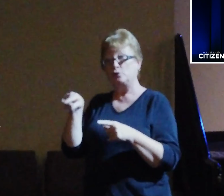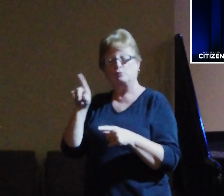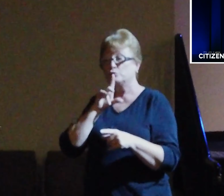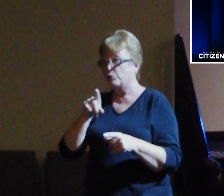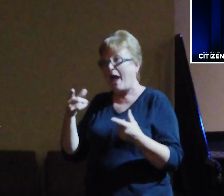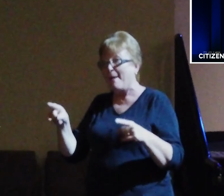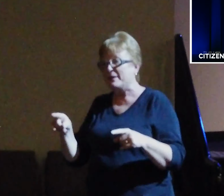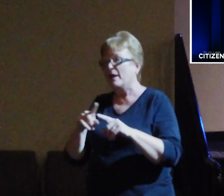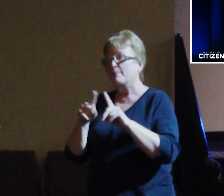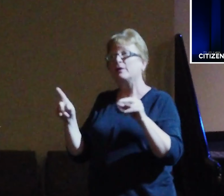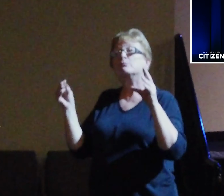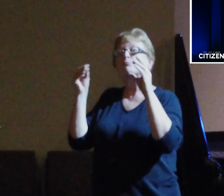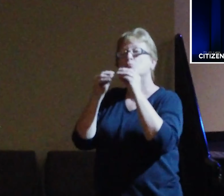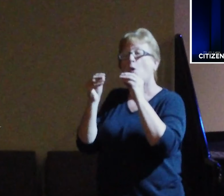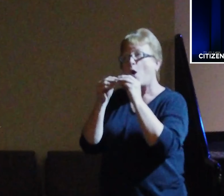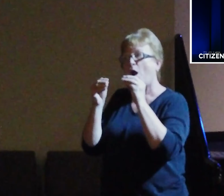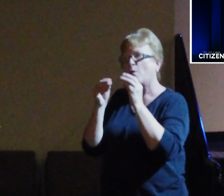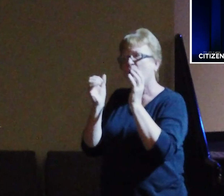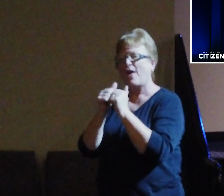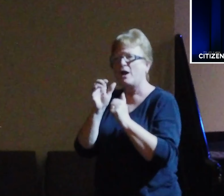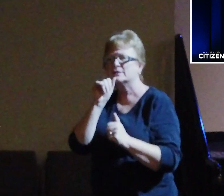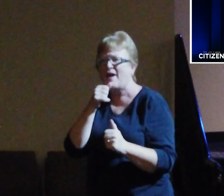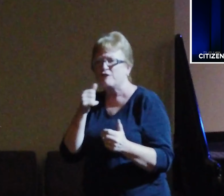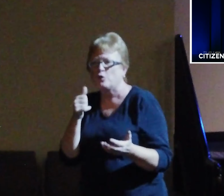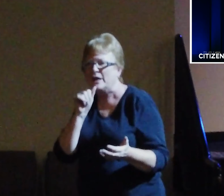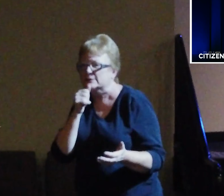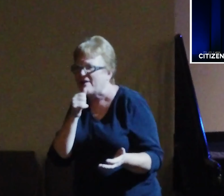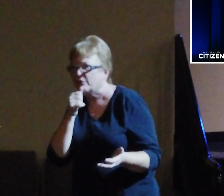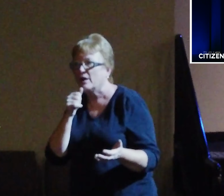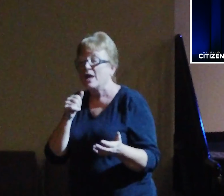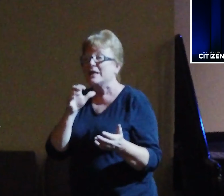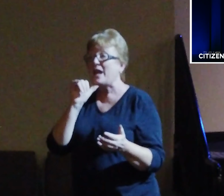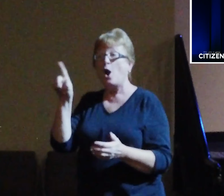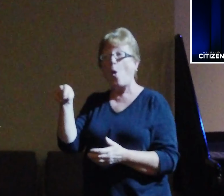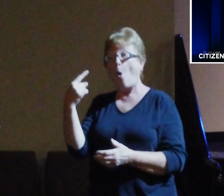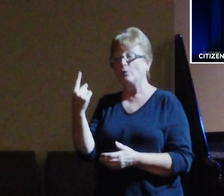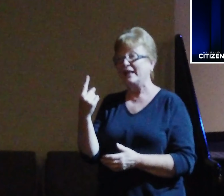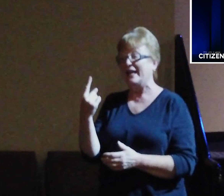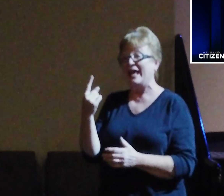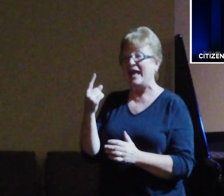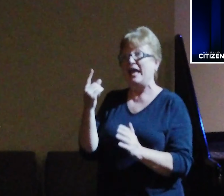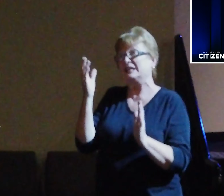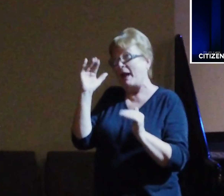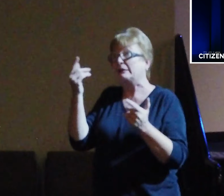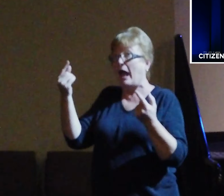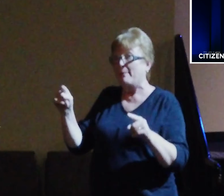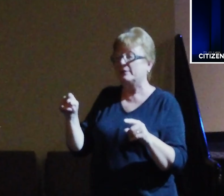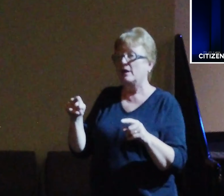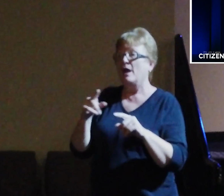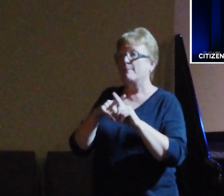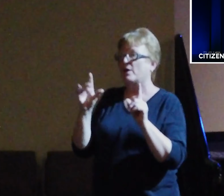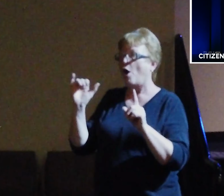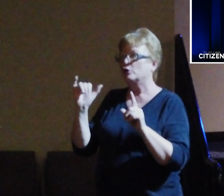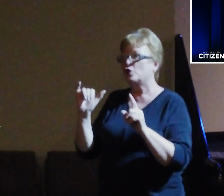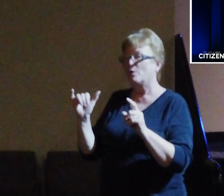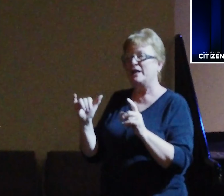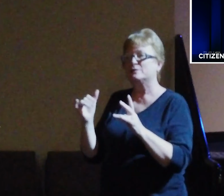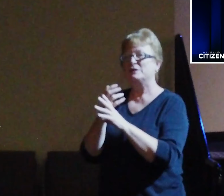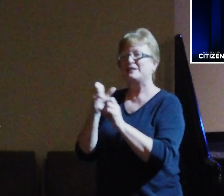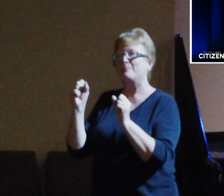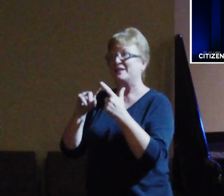But there's much more to our suffering. It's not just expected, but it is also redemptive, and it is good.